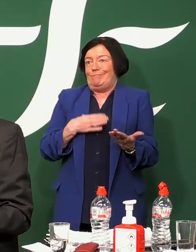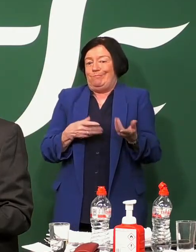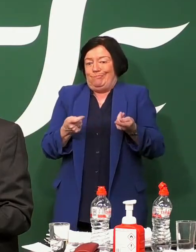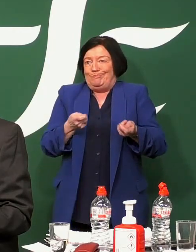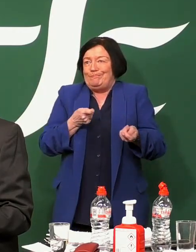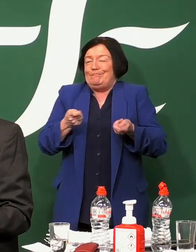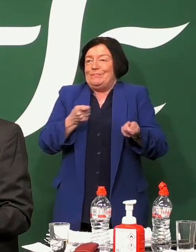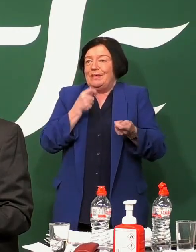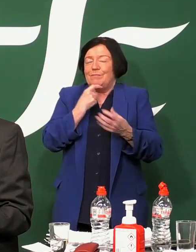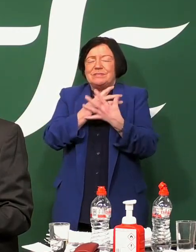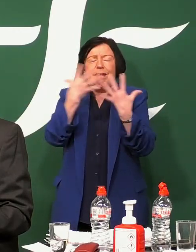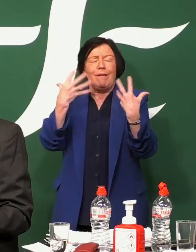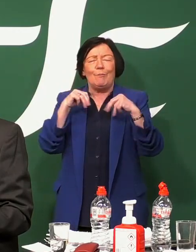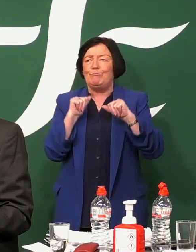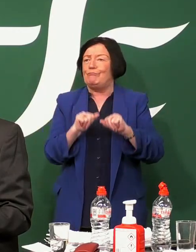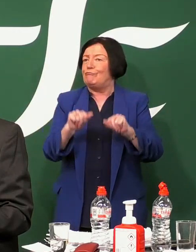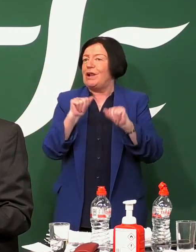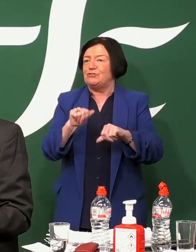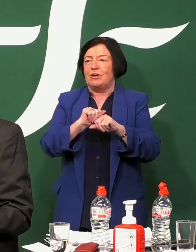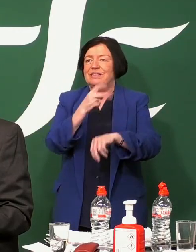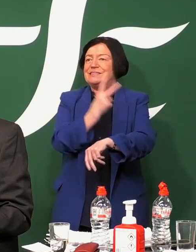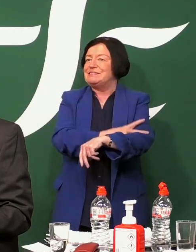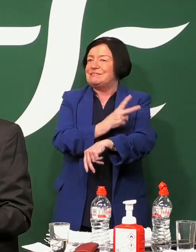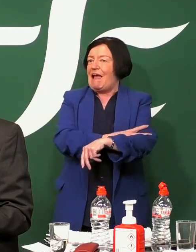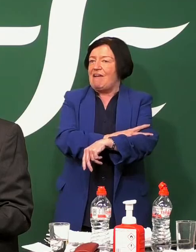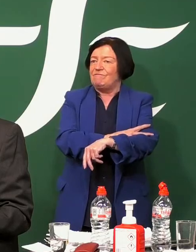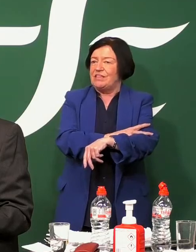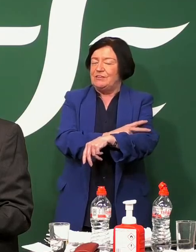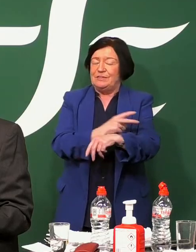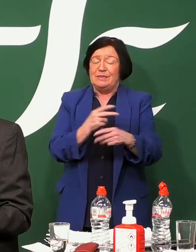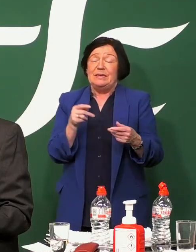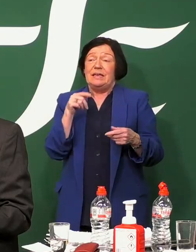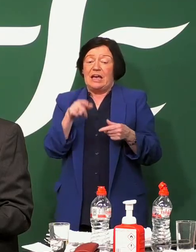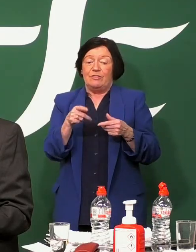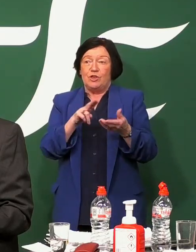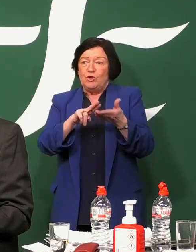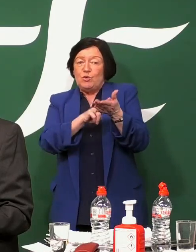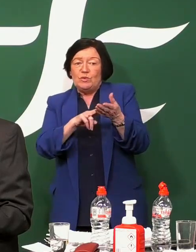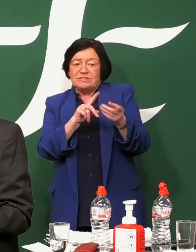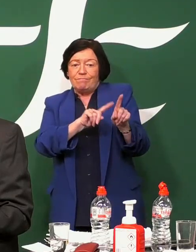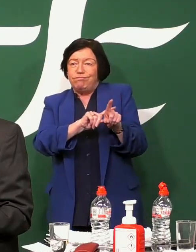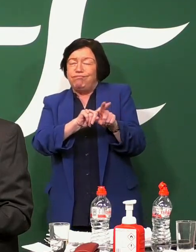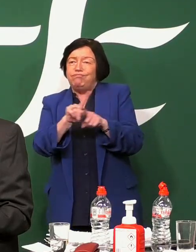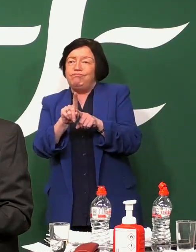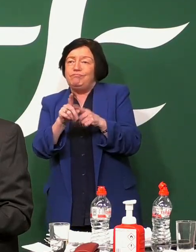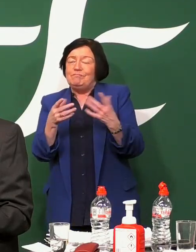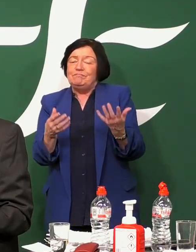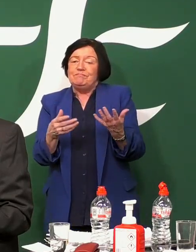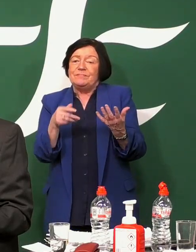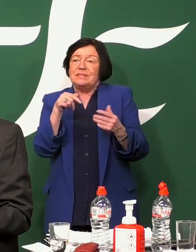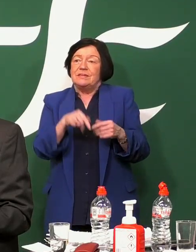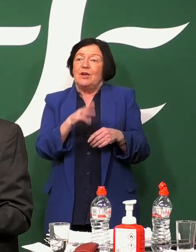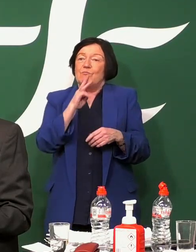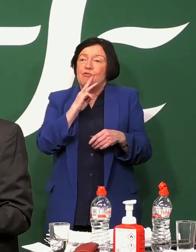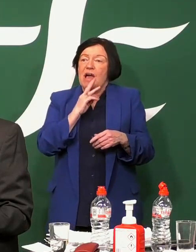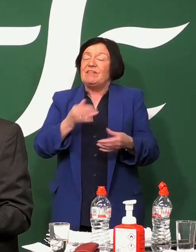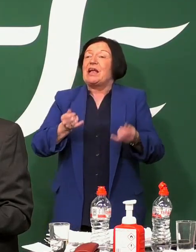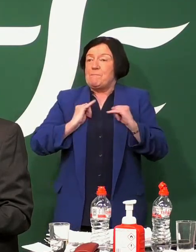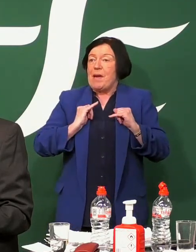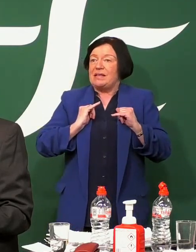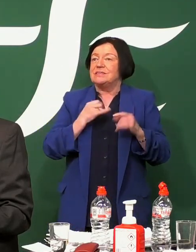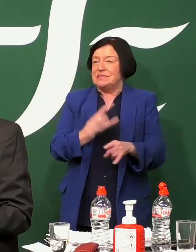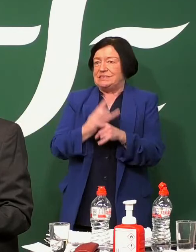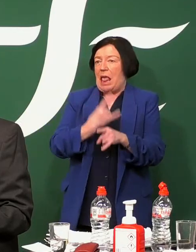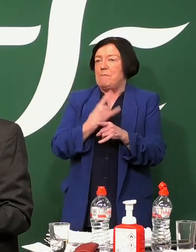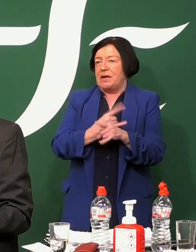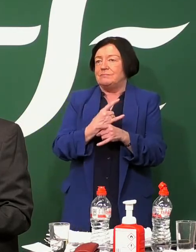there's phenomenal pressures on the staffing side of things, and the utilization of the private capacity is certainly